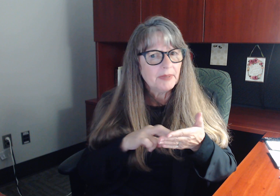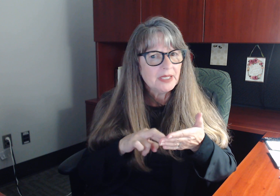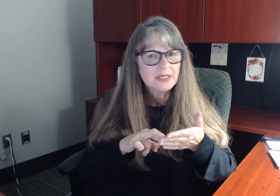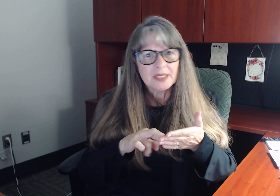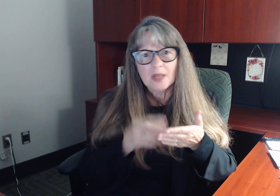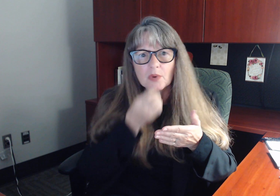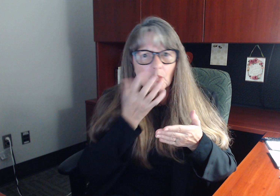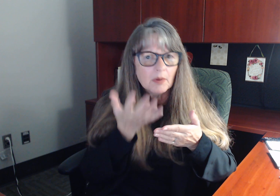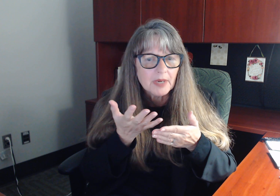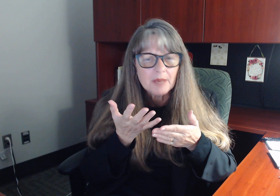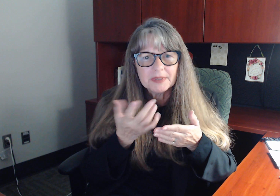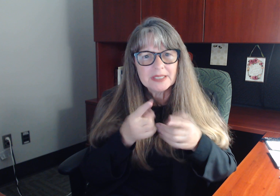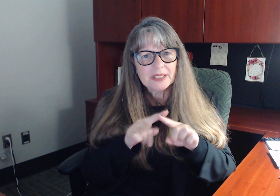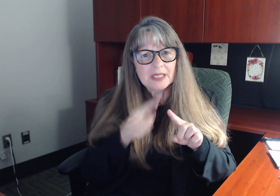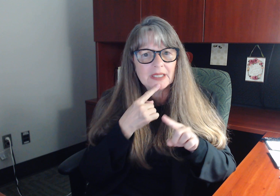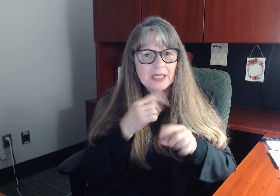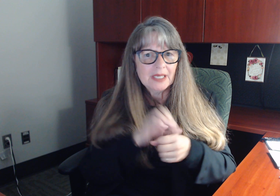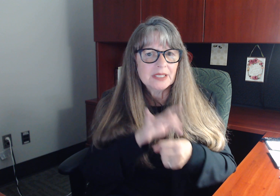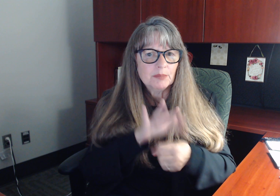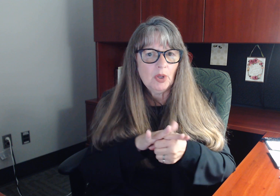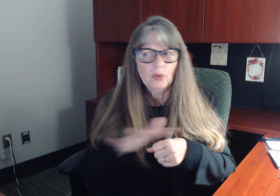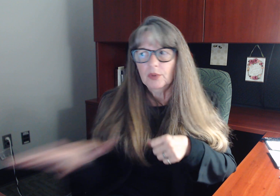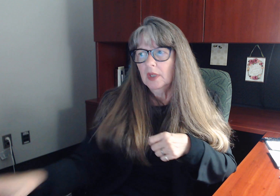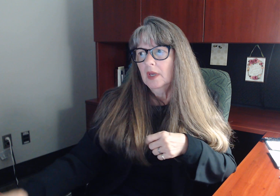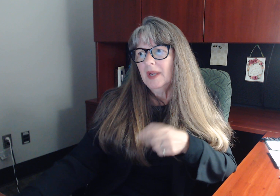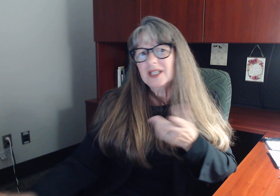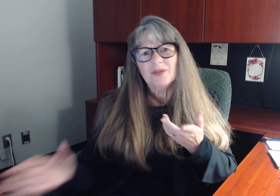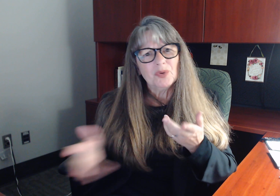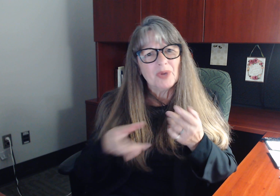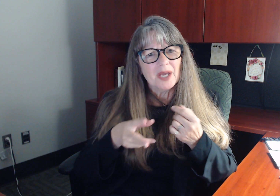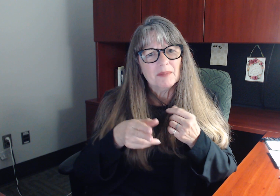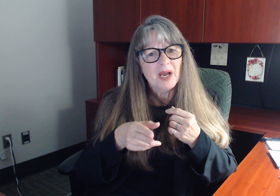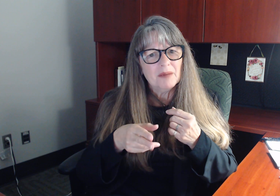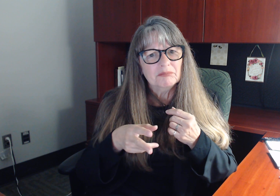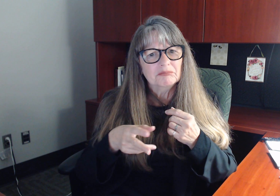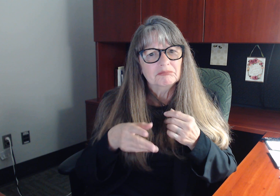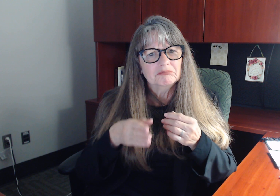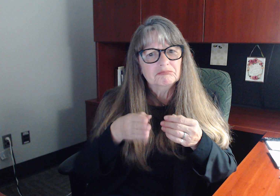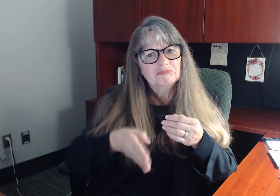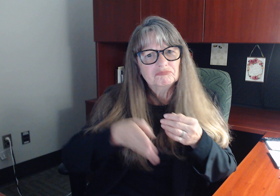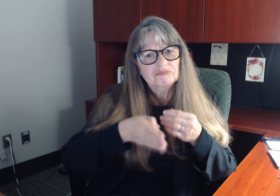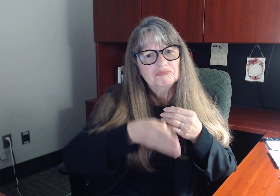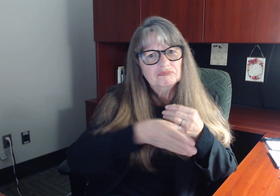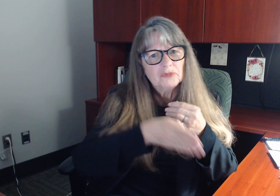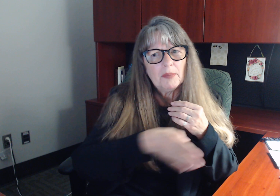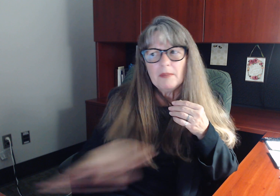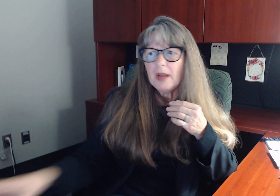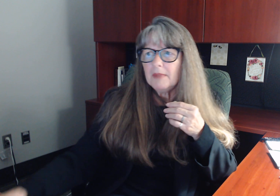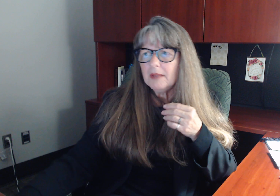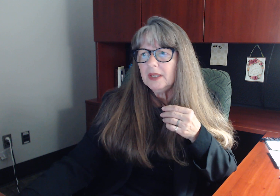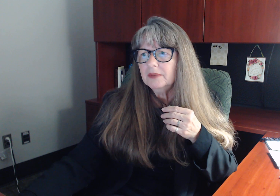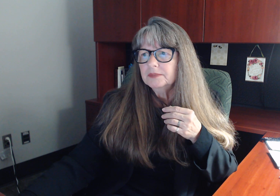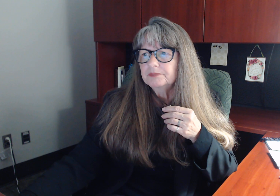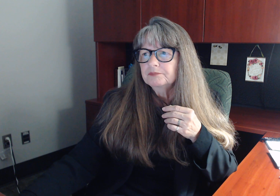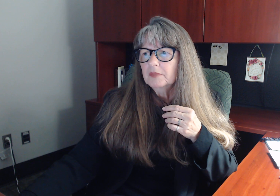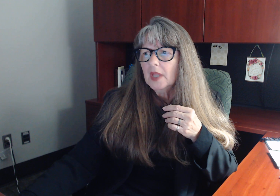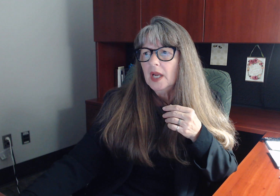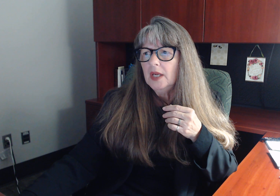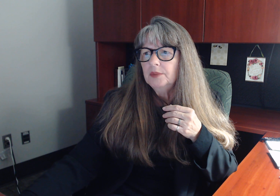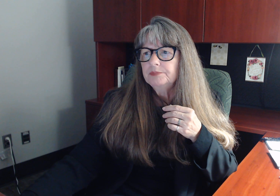recipes and they want to warm it up, but they said they can explode. I guess if you cut them up, chop them up maybe. I